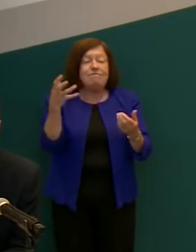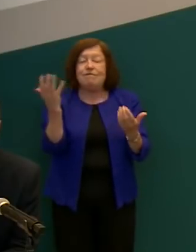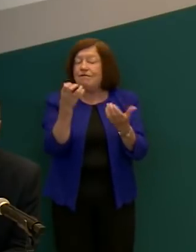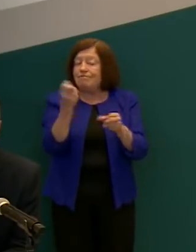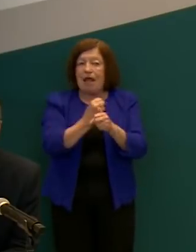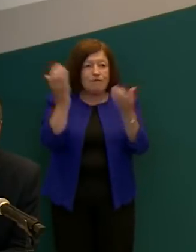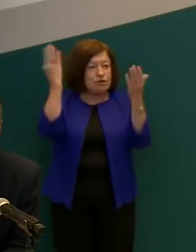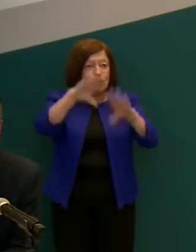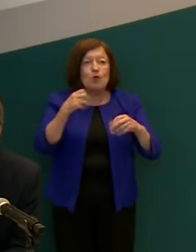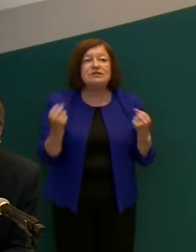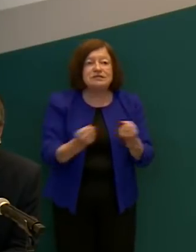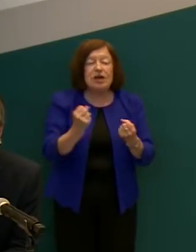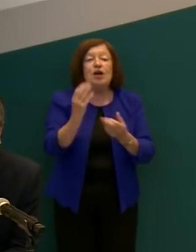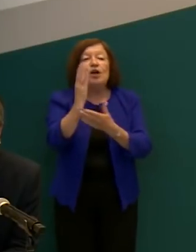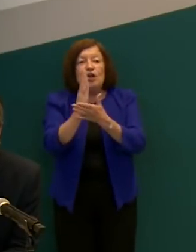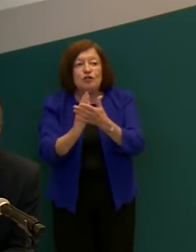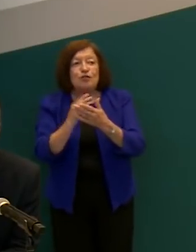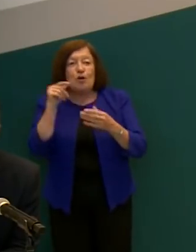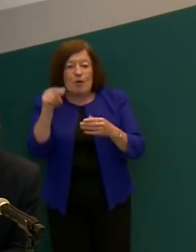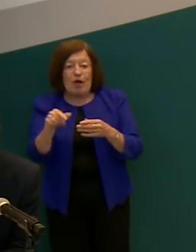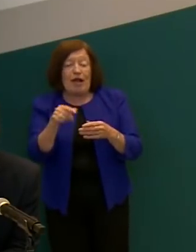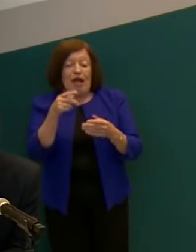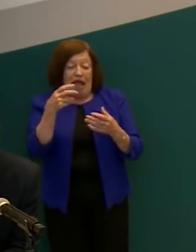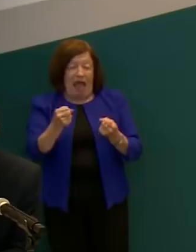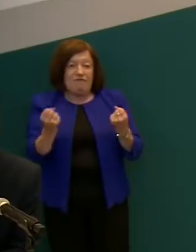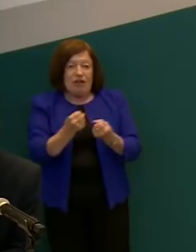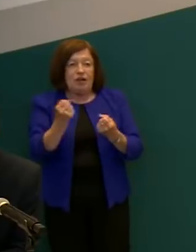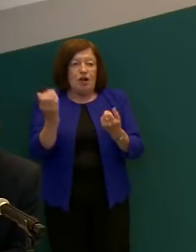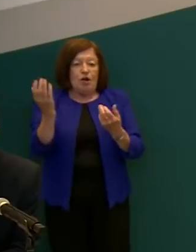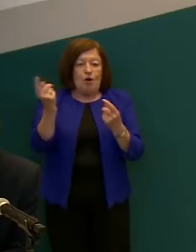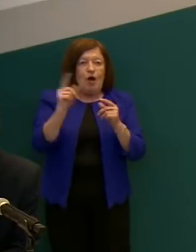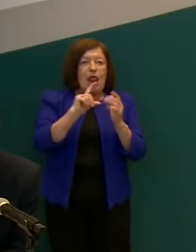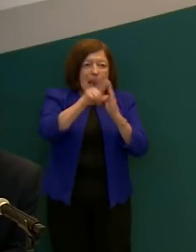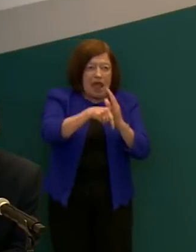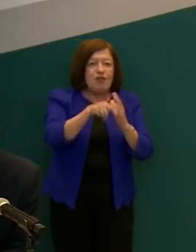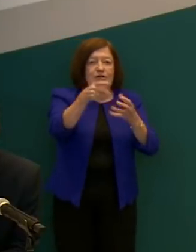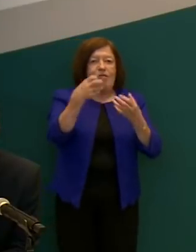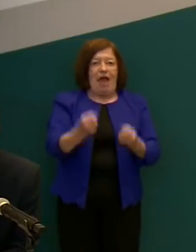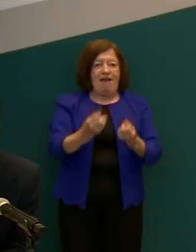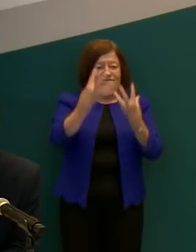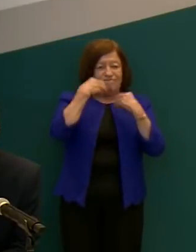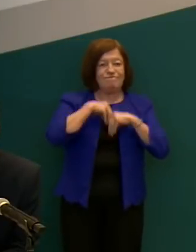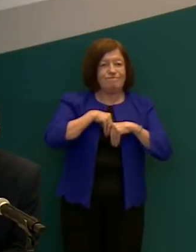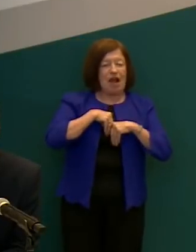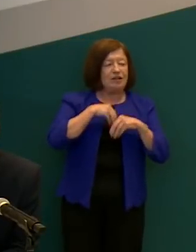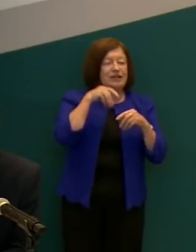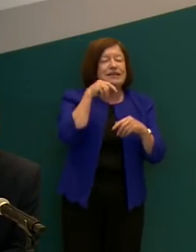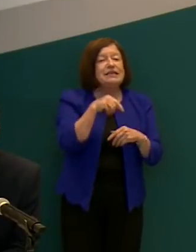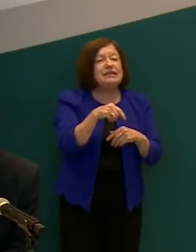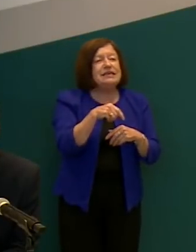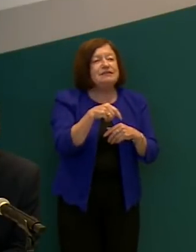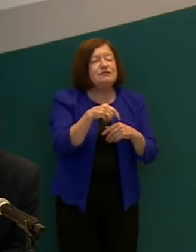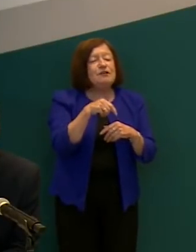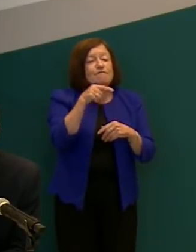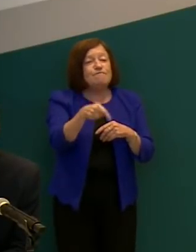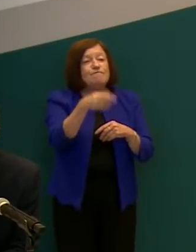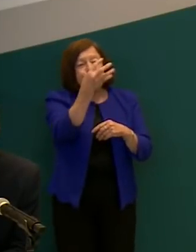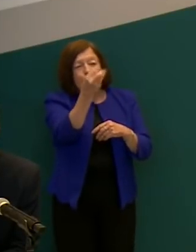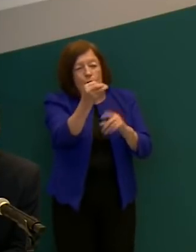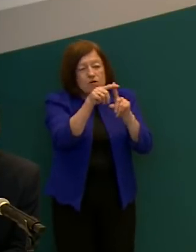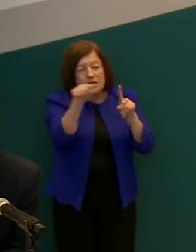symptoms. And some of them are pre-symptomatic, come back a few days later and they have symptoms. So typically 40